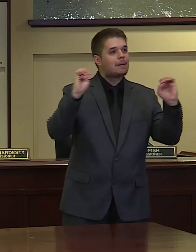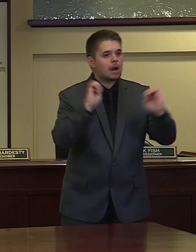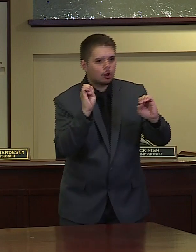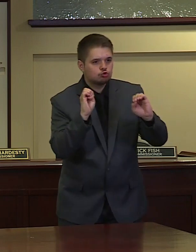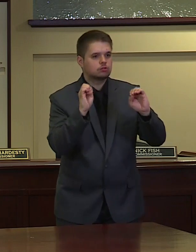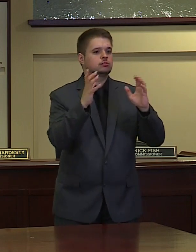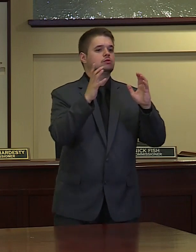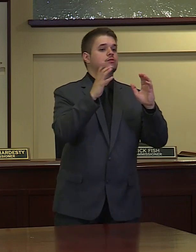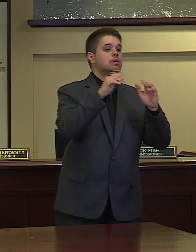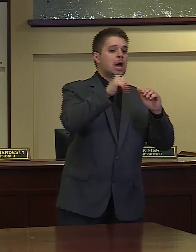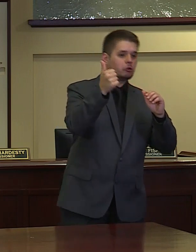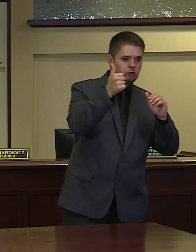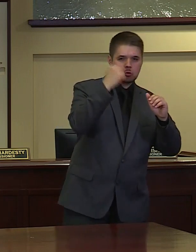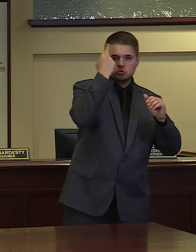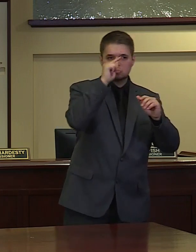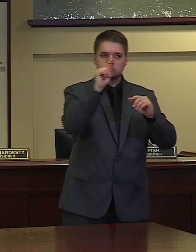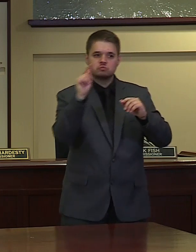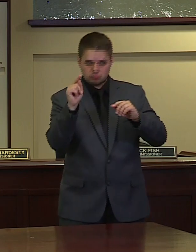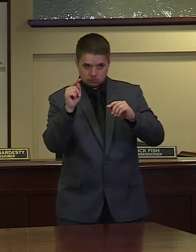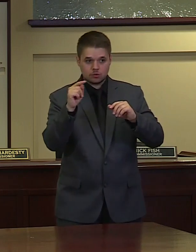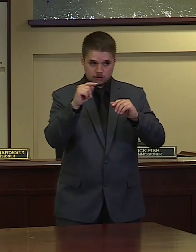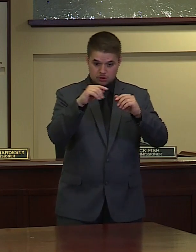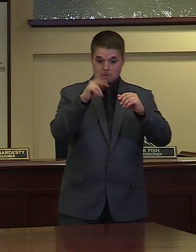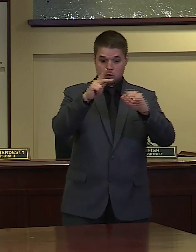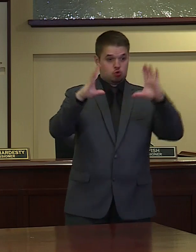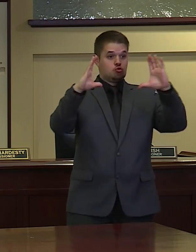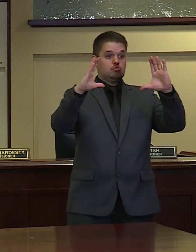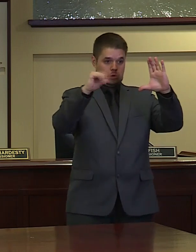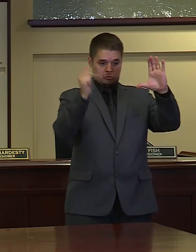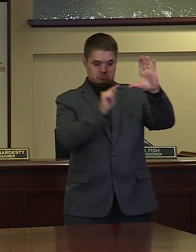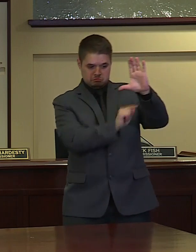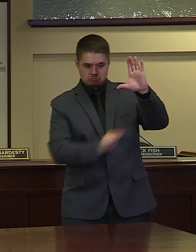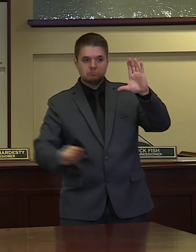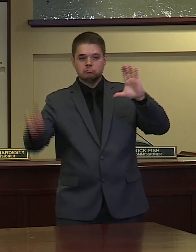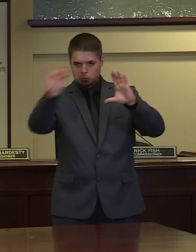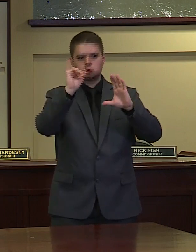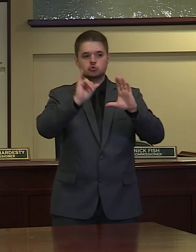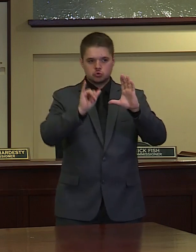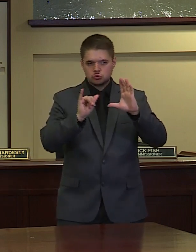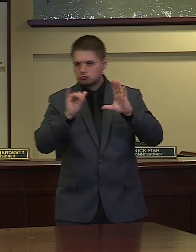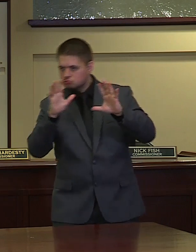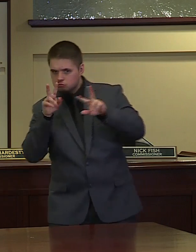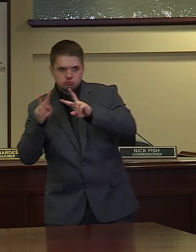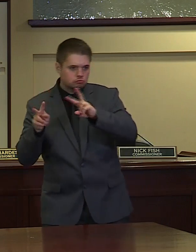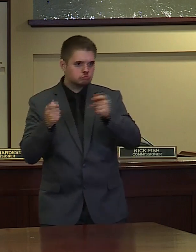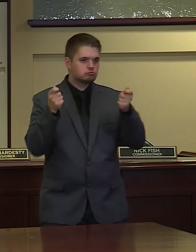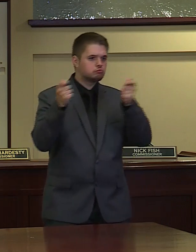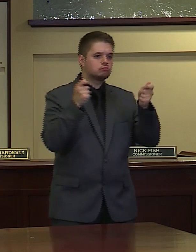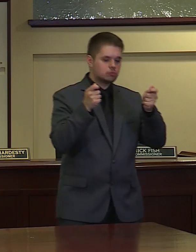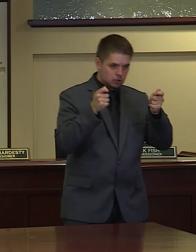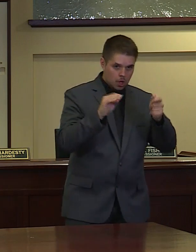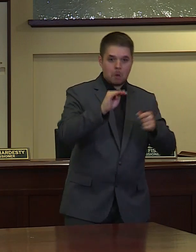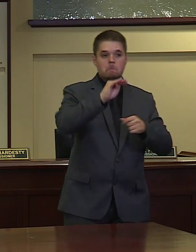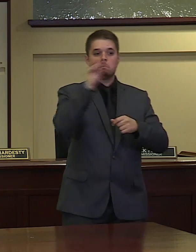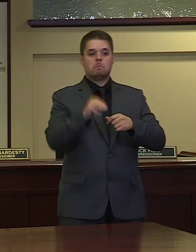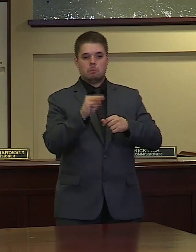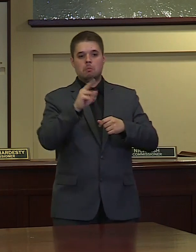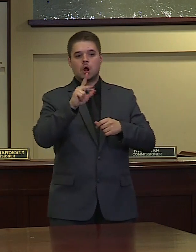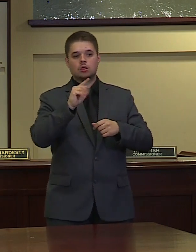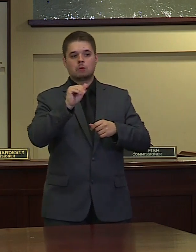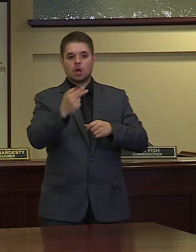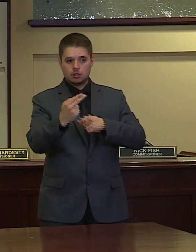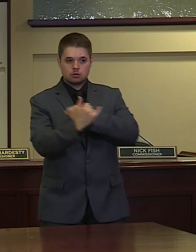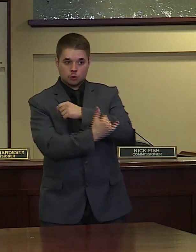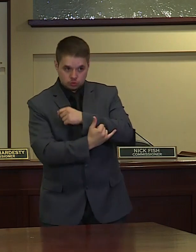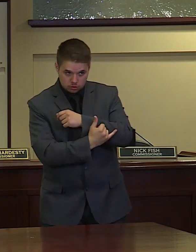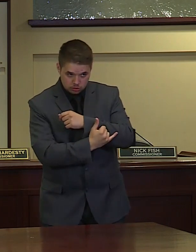other bureaus across the city of Portland, in tight cooperation with Multnomah County Public Health, Multnomah County